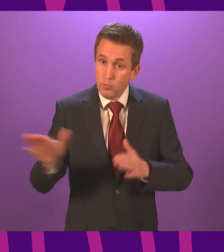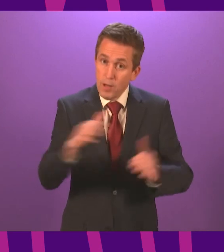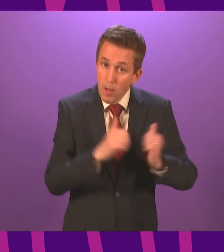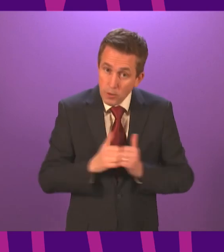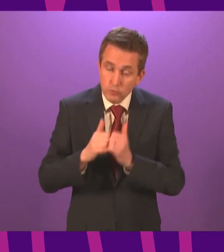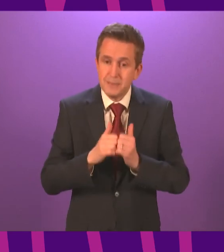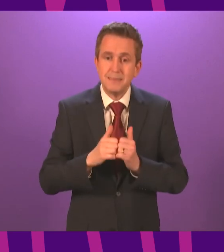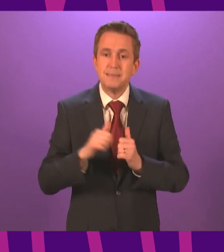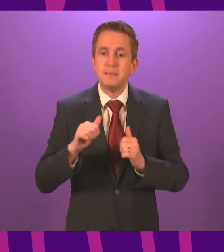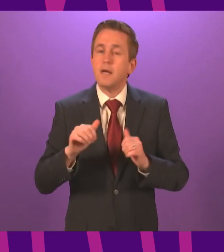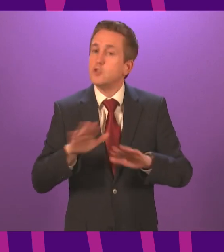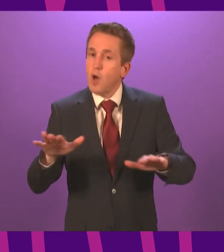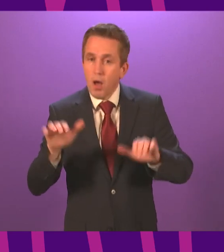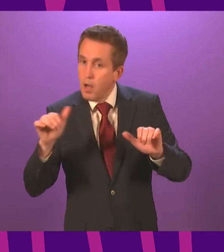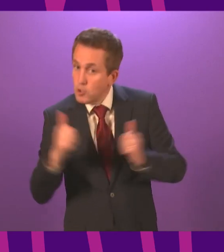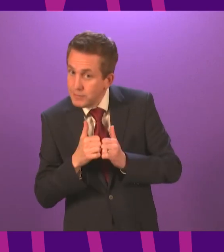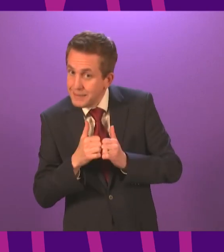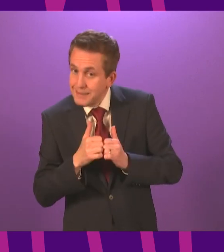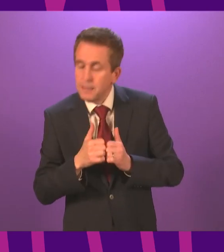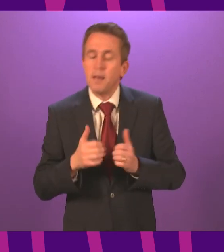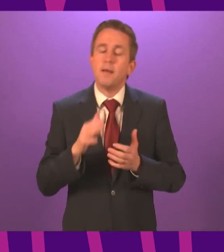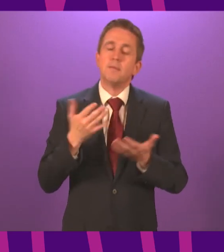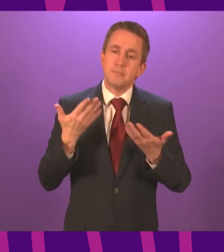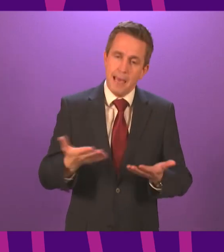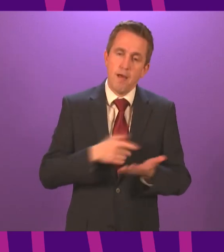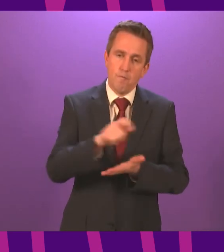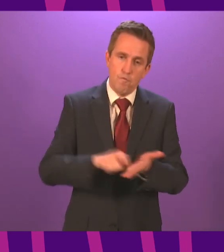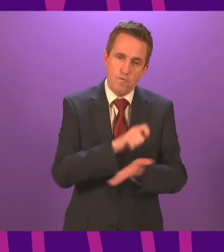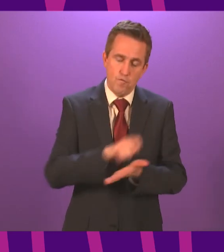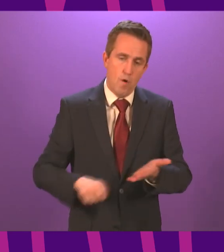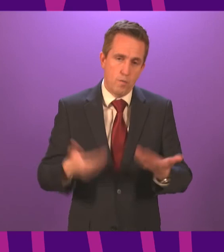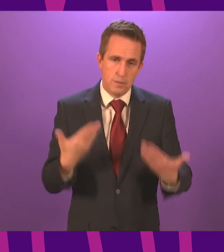agreed? Yes. We're not agreed. We'll move to a vote. Members may cast their votes now.